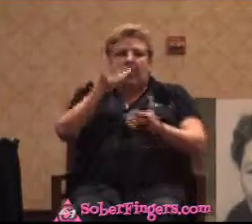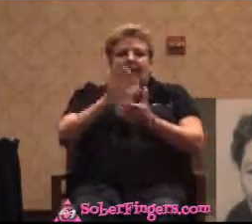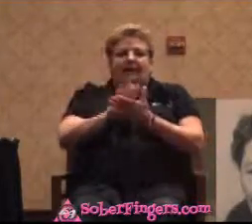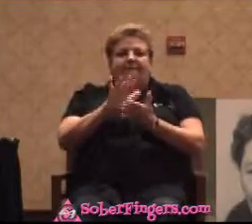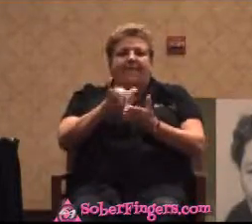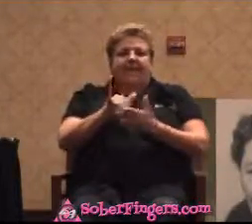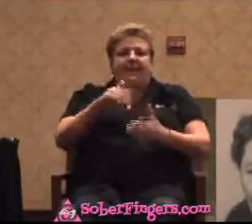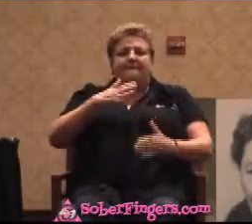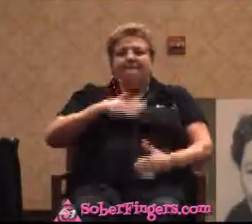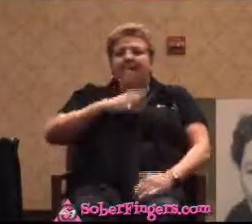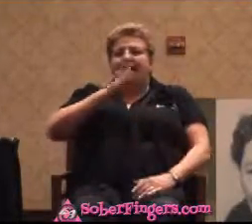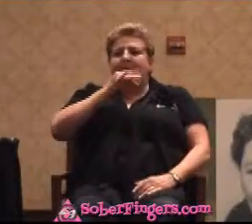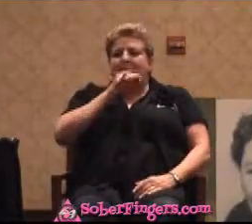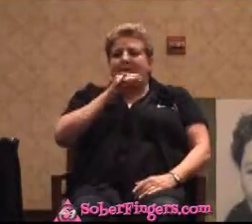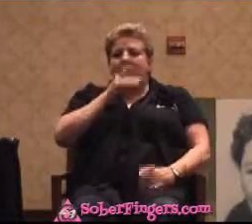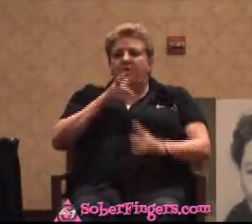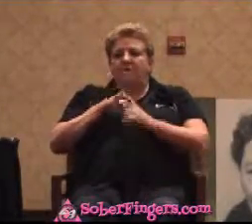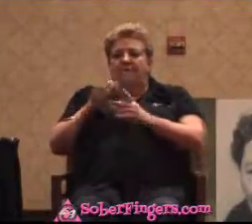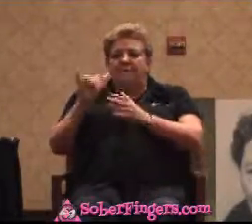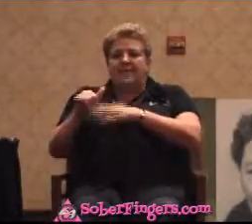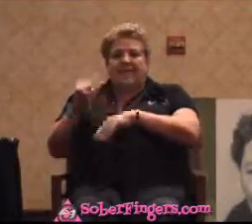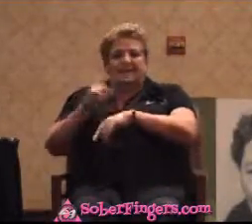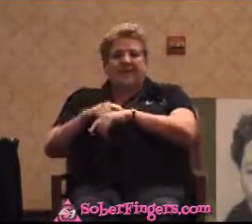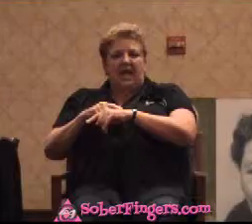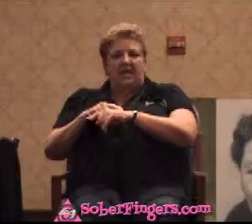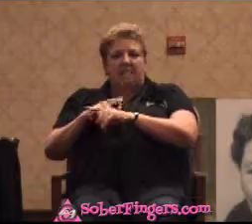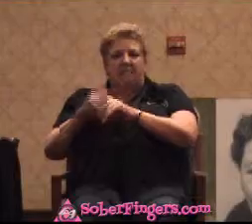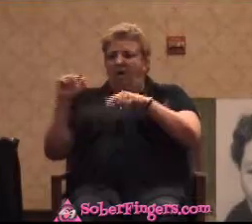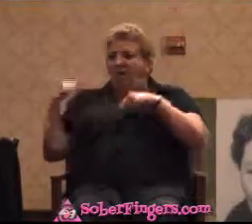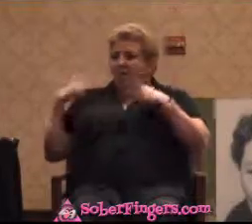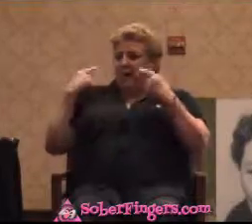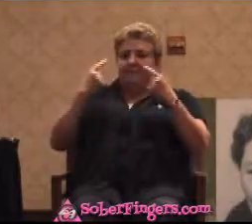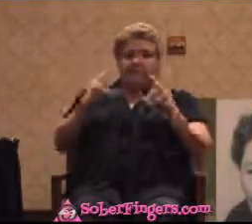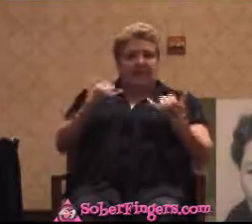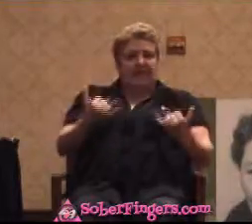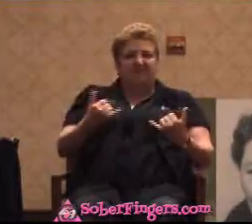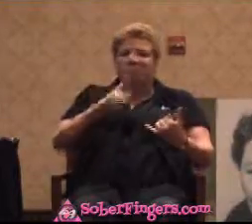mother from then until now really ever got to know me. And